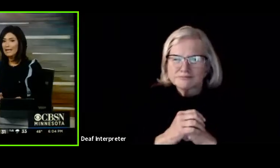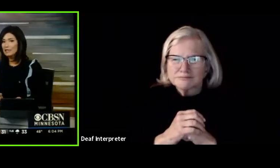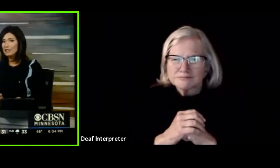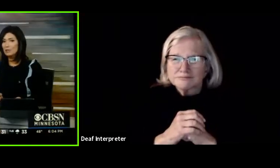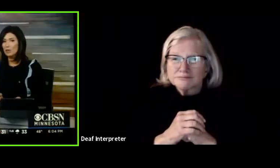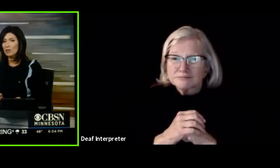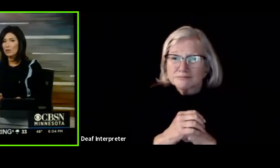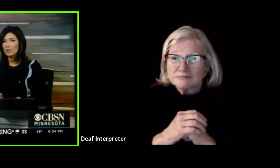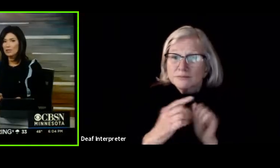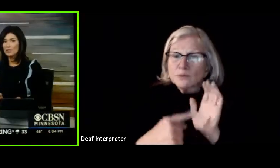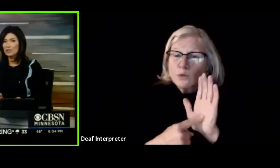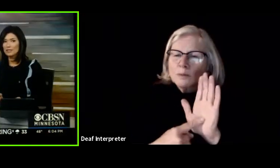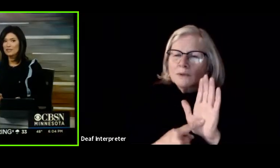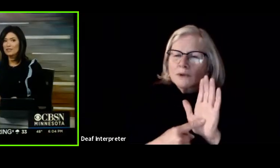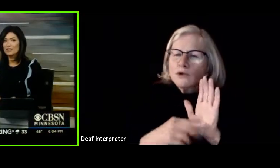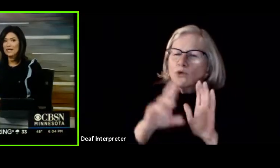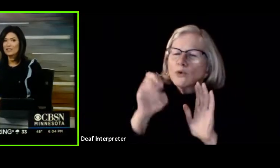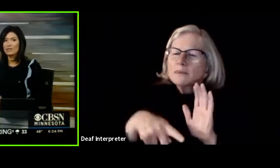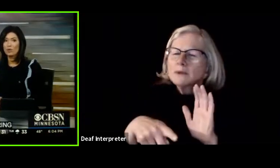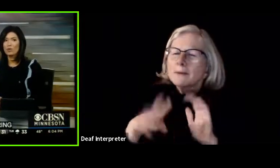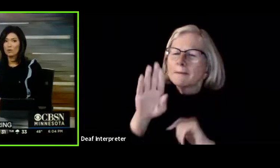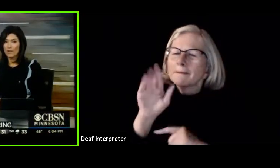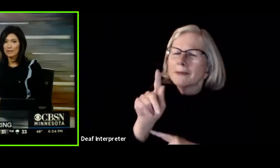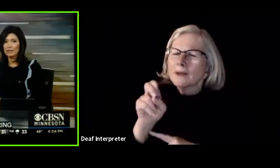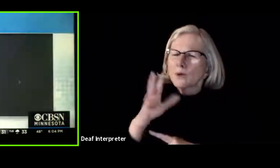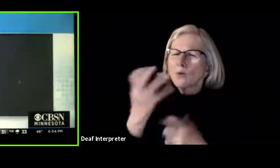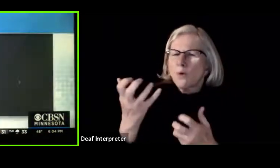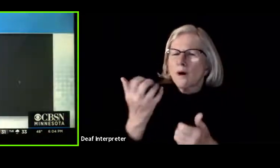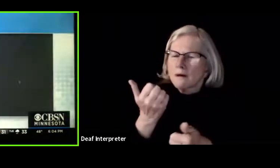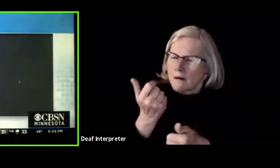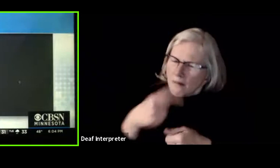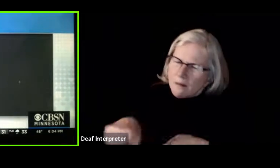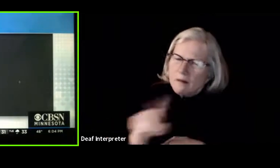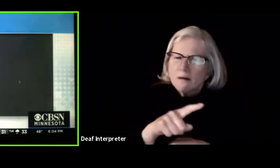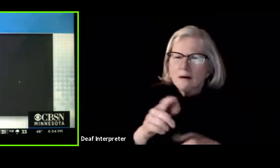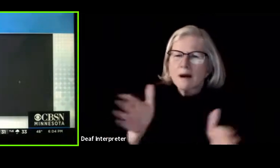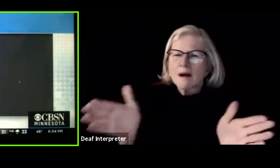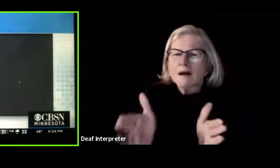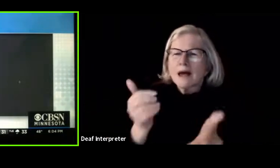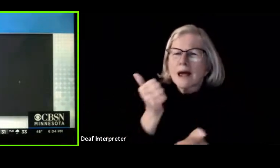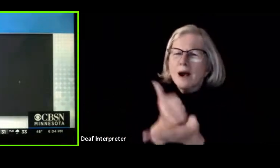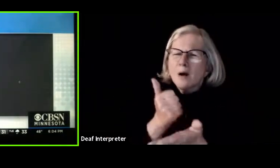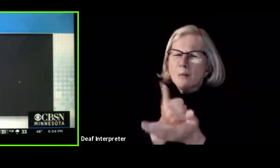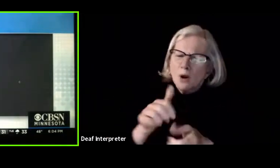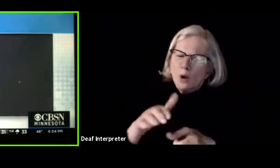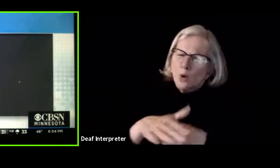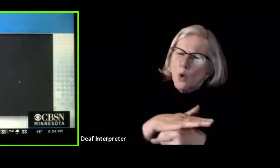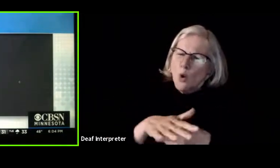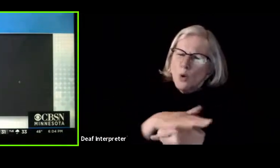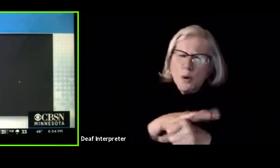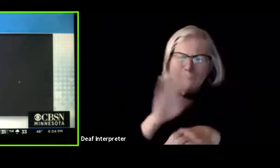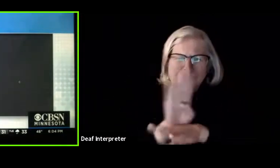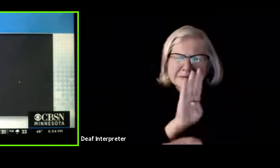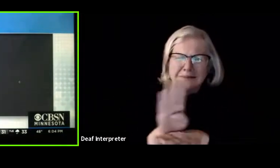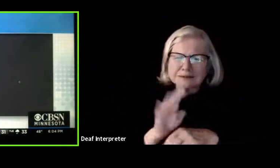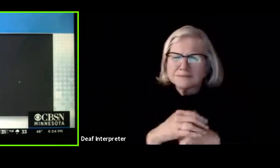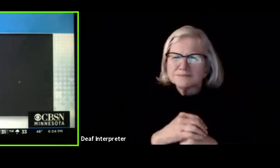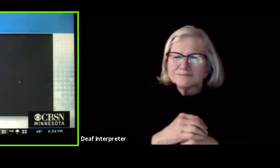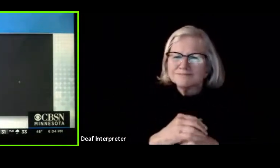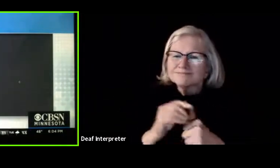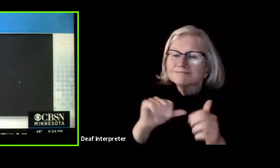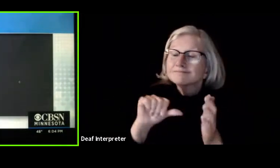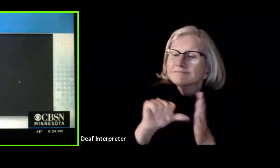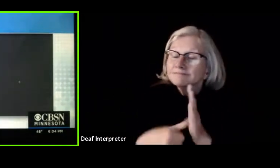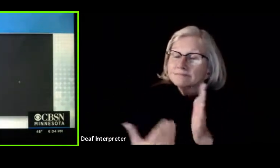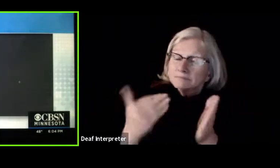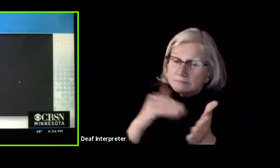they can to support local businesses for the next 4 weeks. Just to recap, beginning Saturday, restaurants and bars will go to takeout only. Fitness